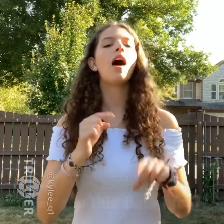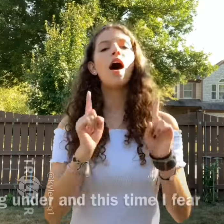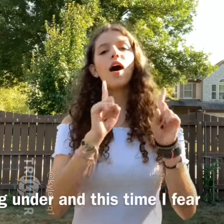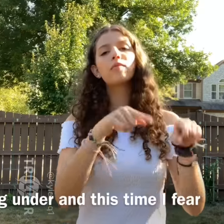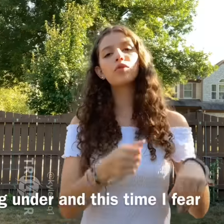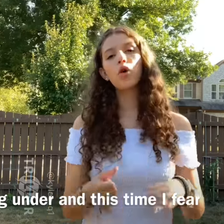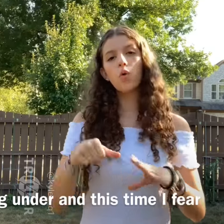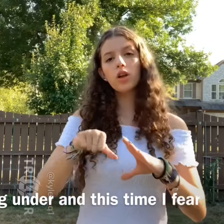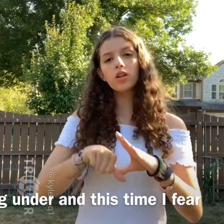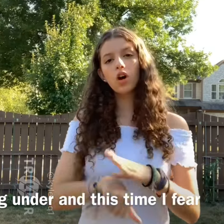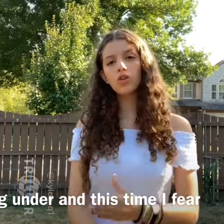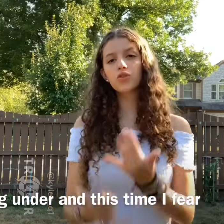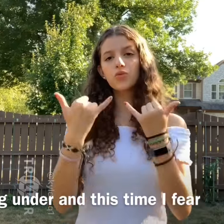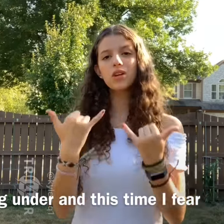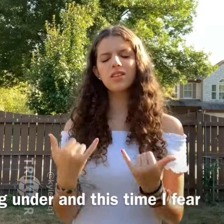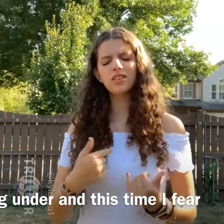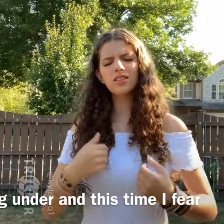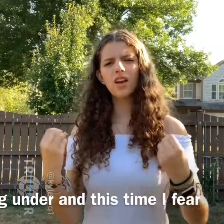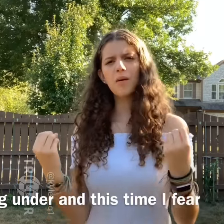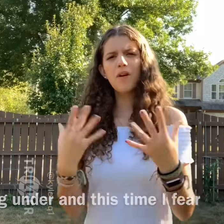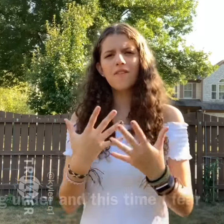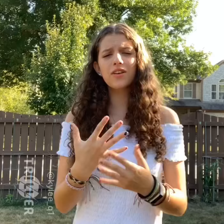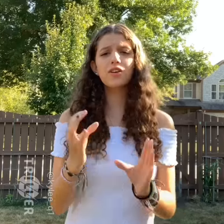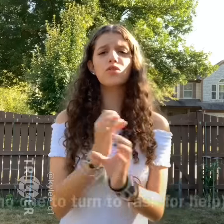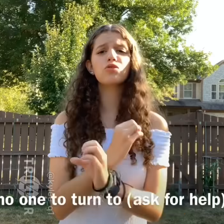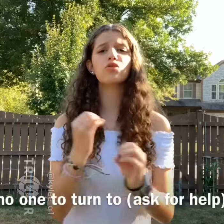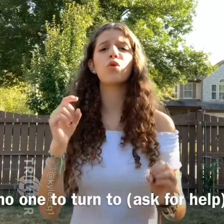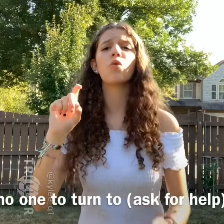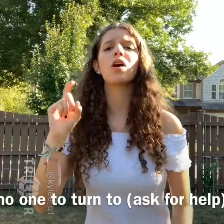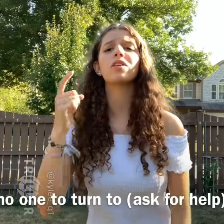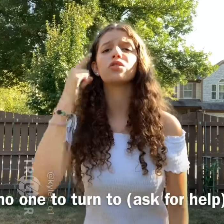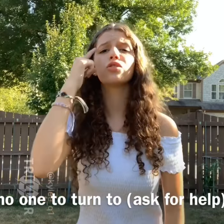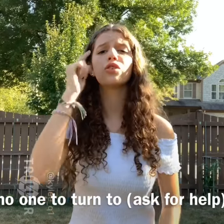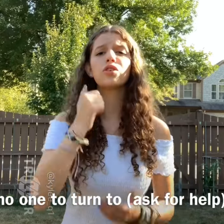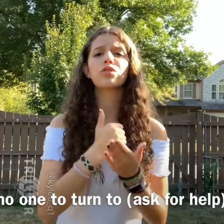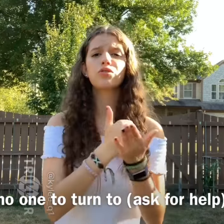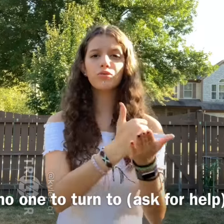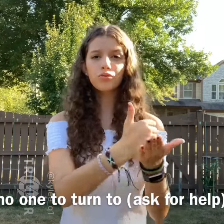I'm going under in this time, I feel there's no one to turn to